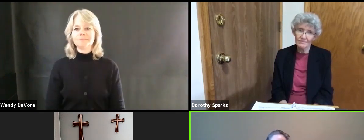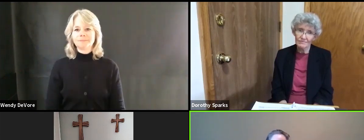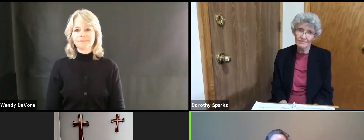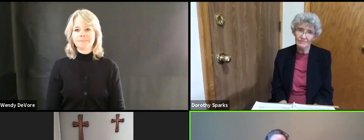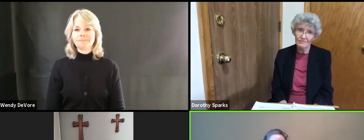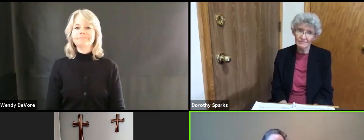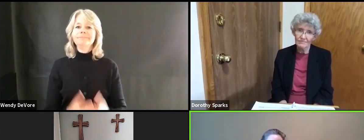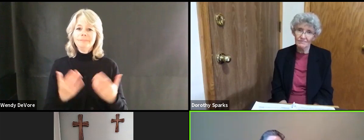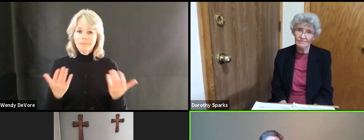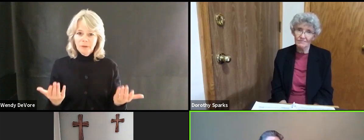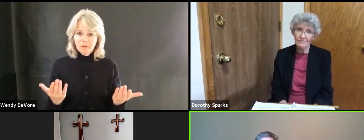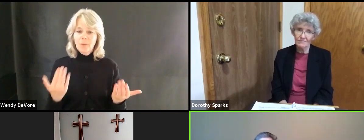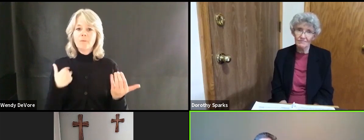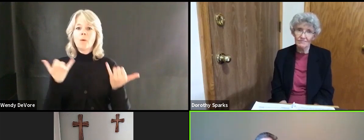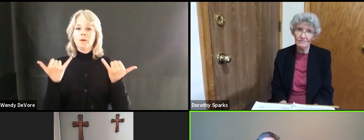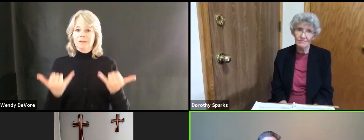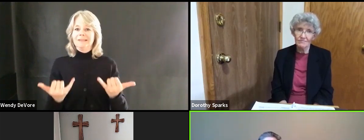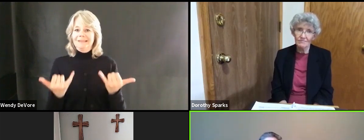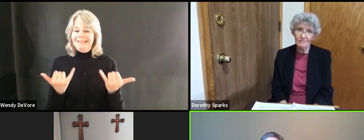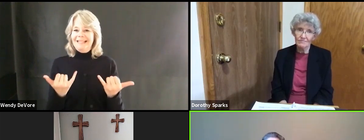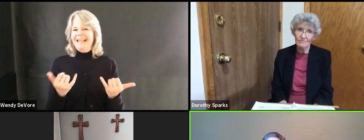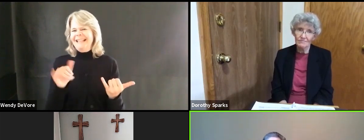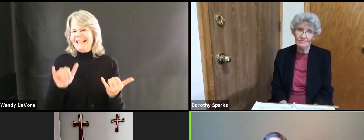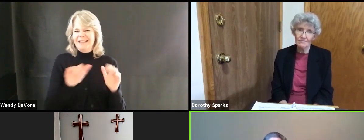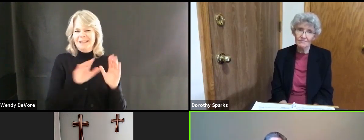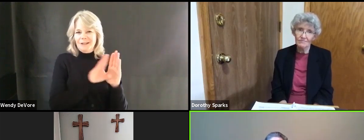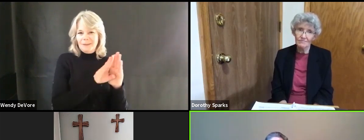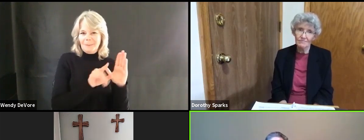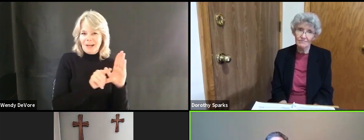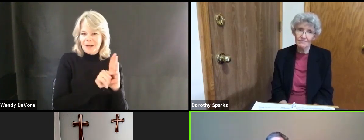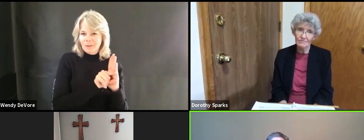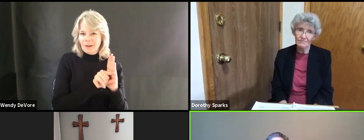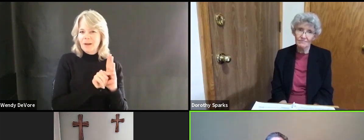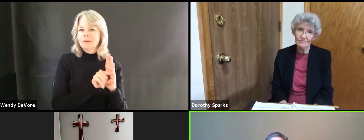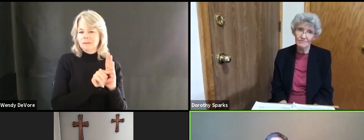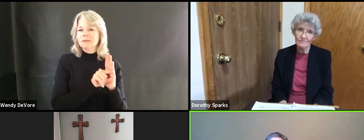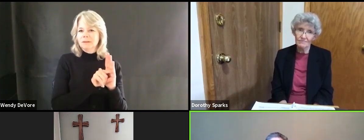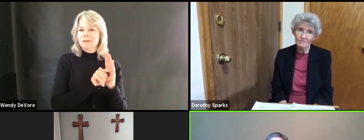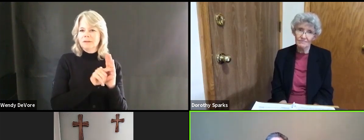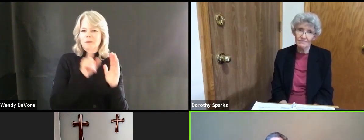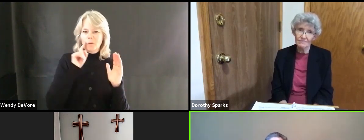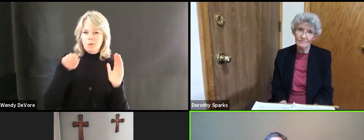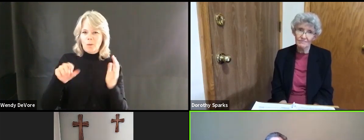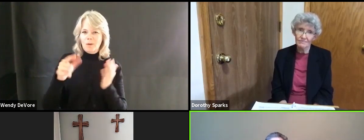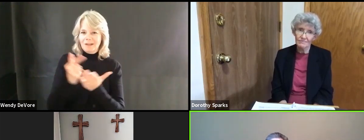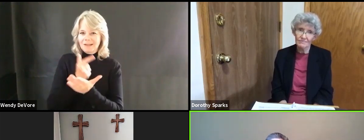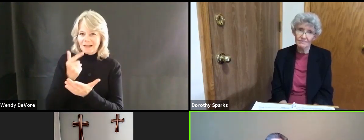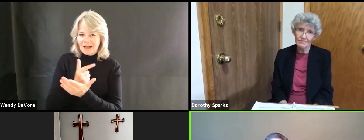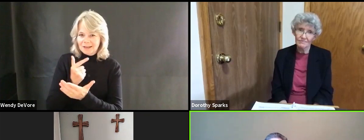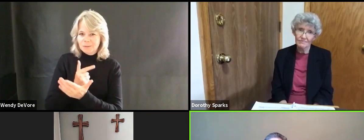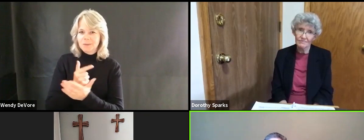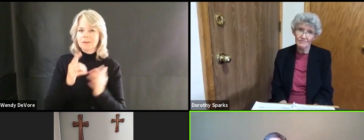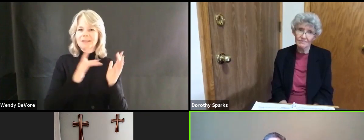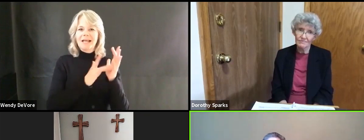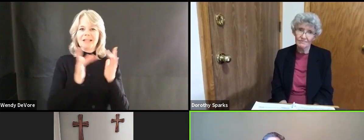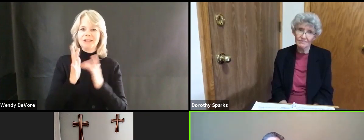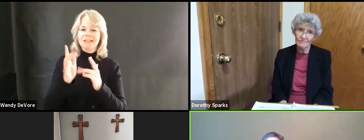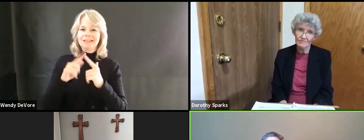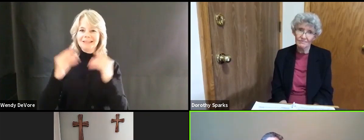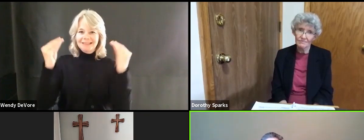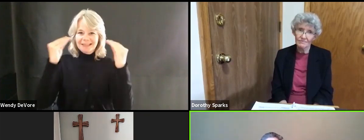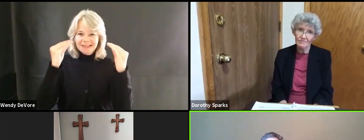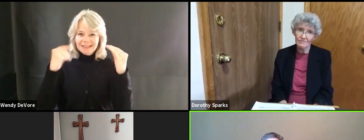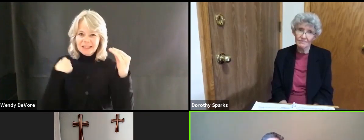And so for today, that's the context, that Jesus is teaching us, that Jesus is with us and promises